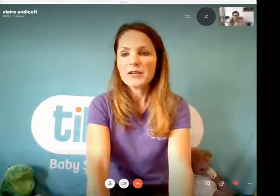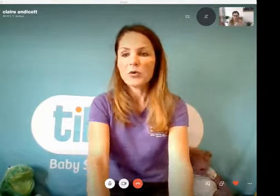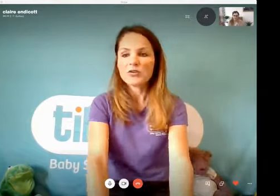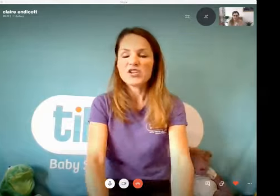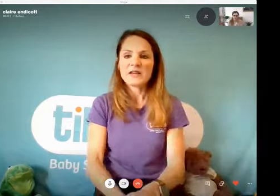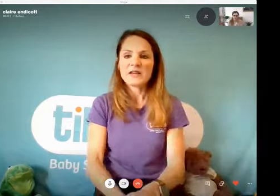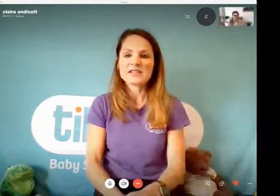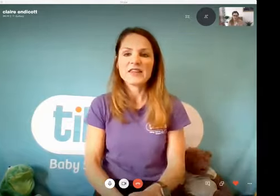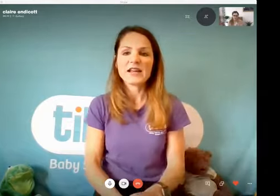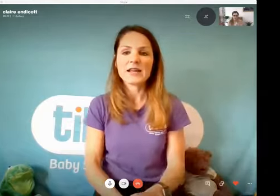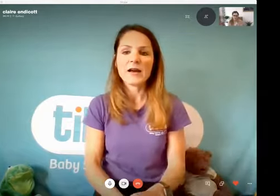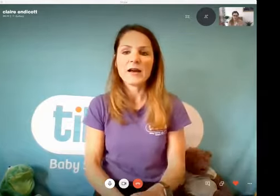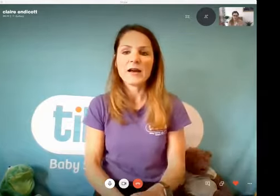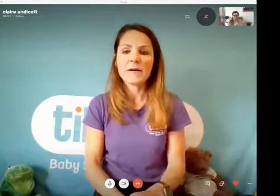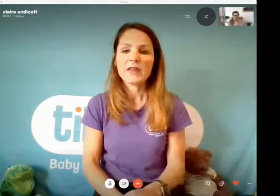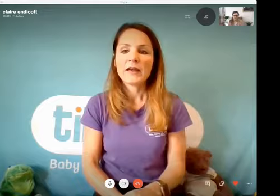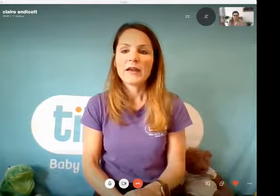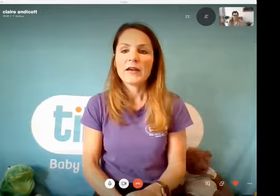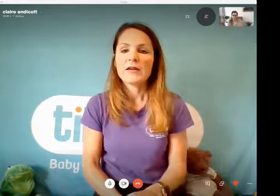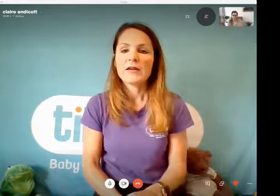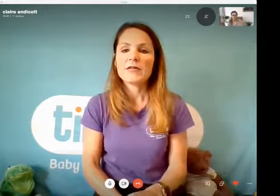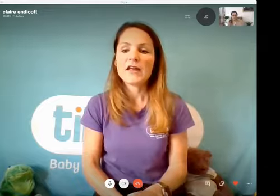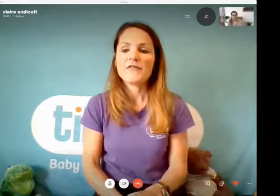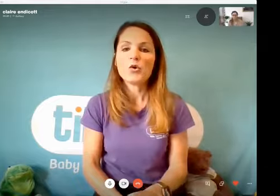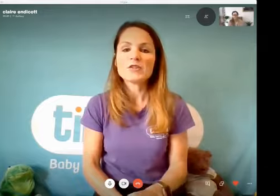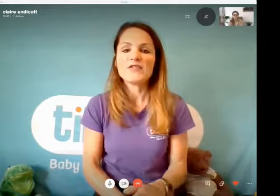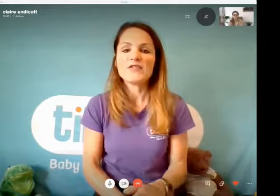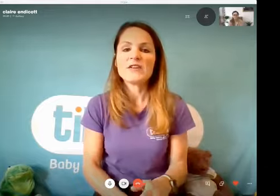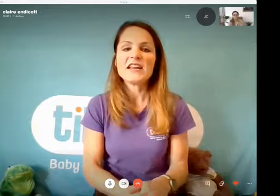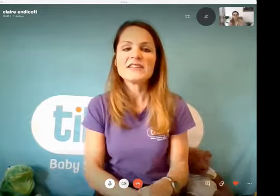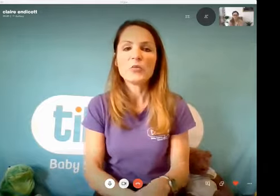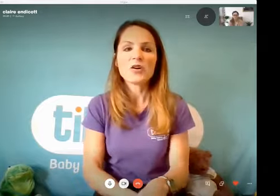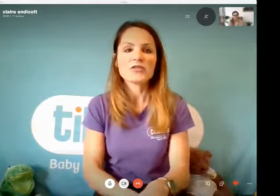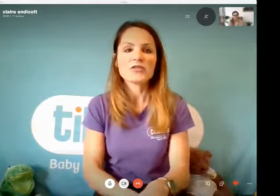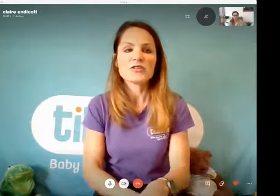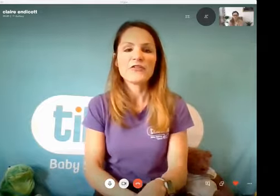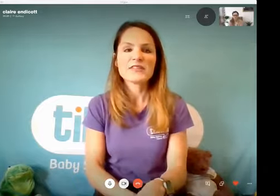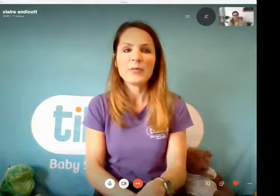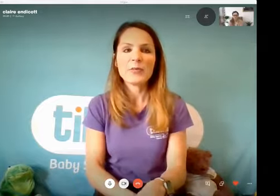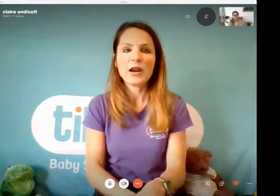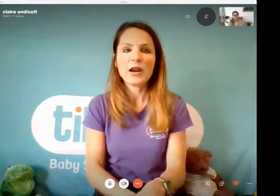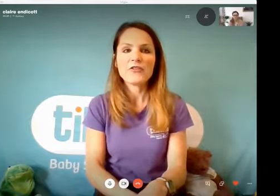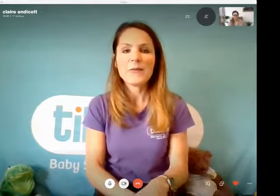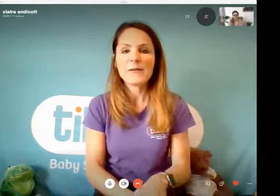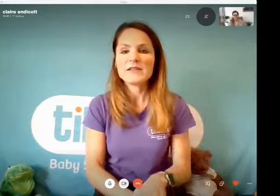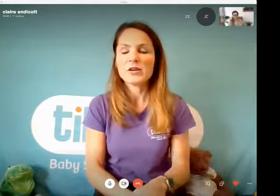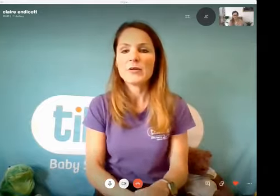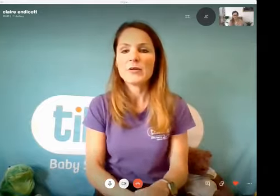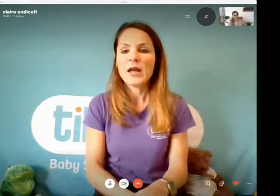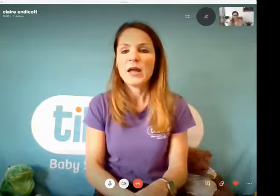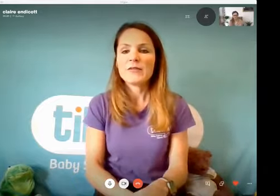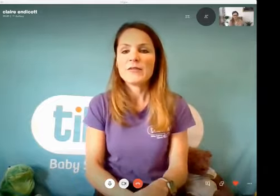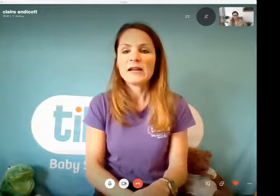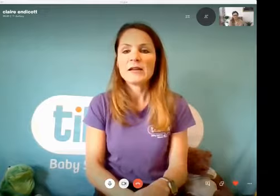because I think they've all got different needs and wants. So, for example, I've known babies who their